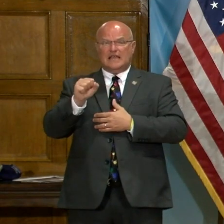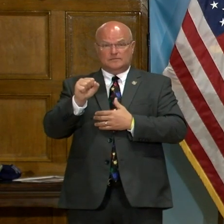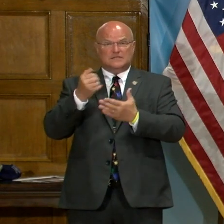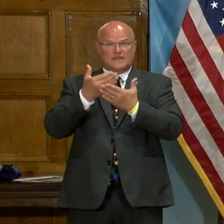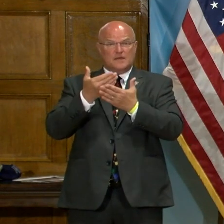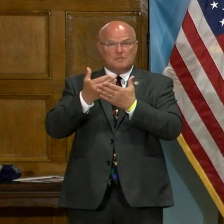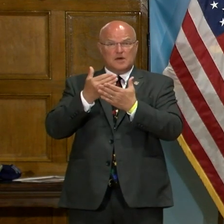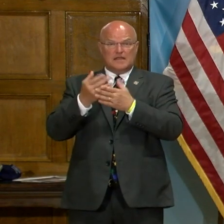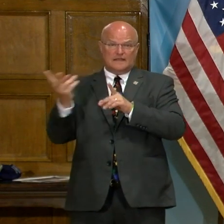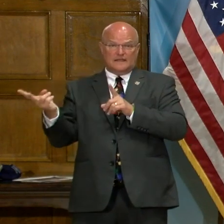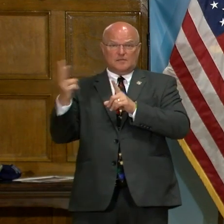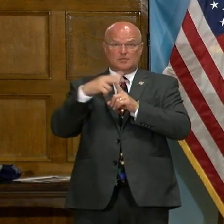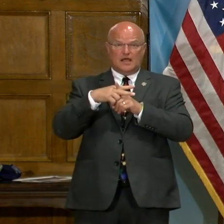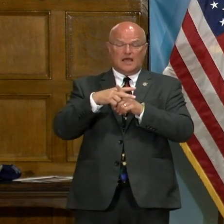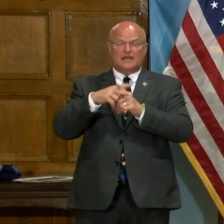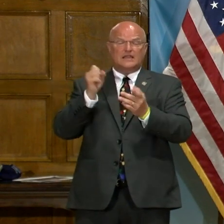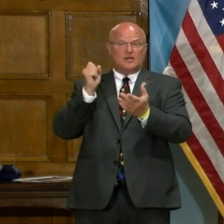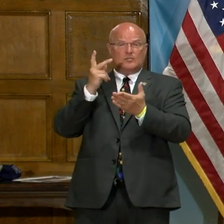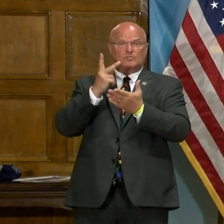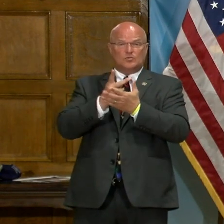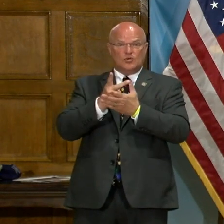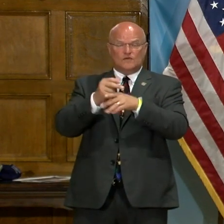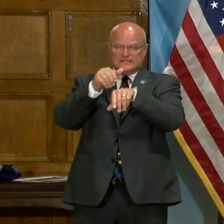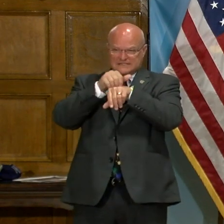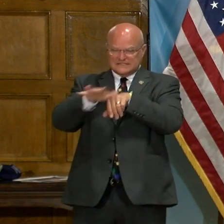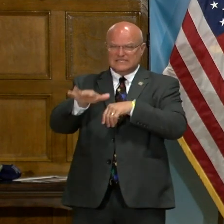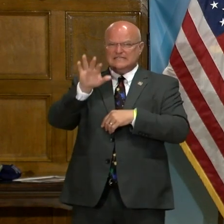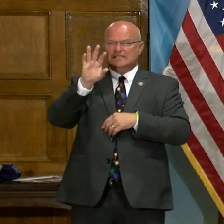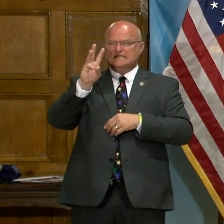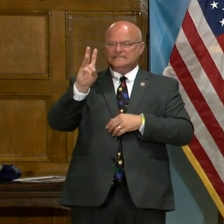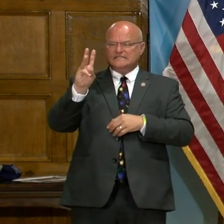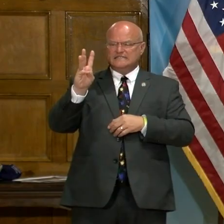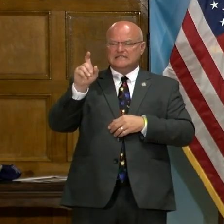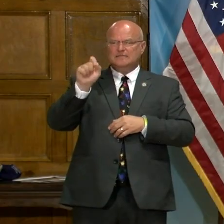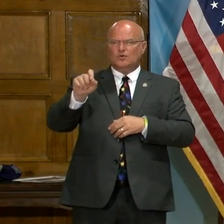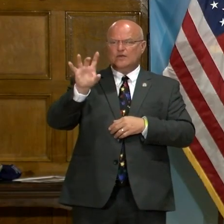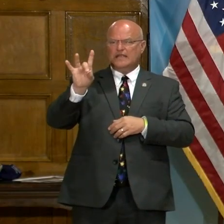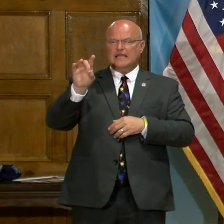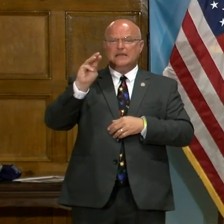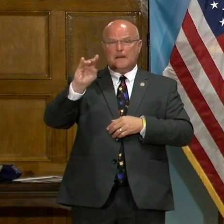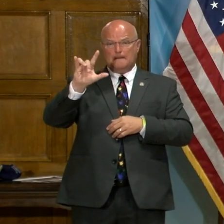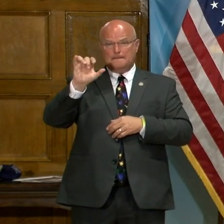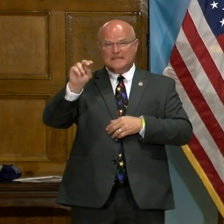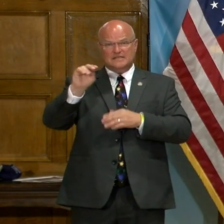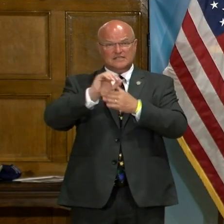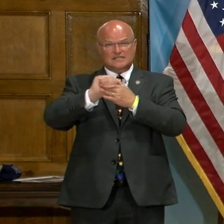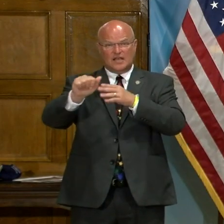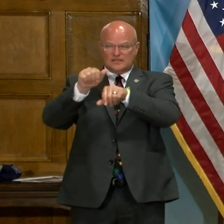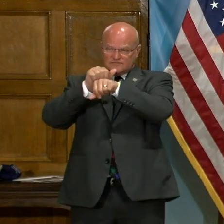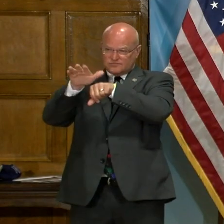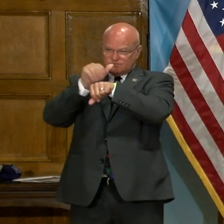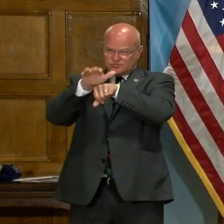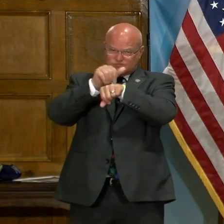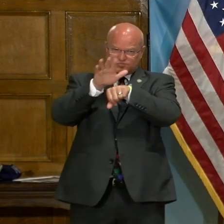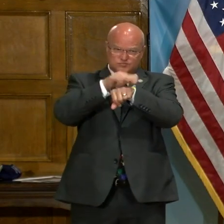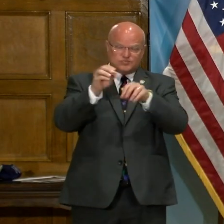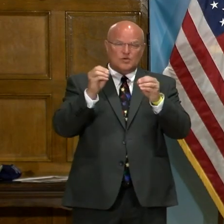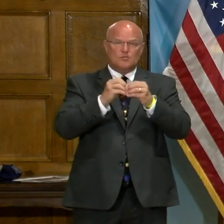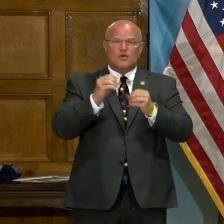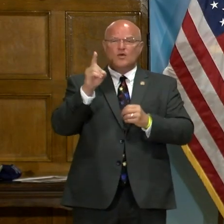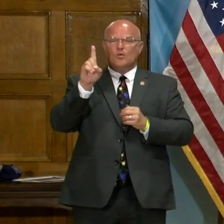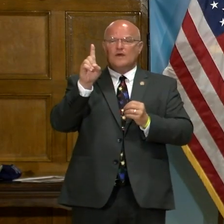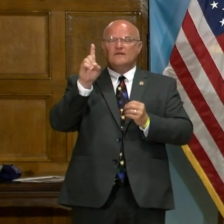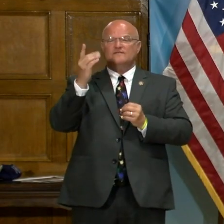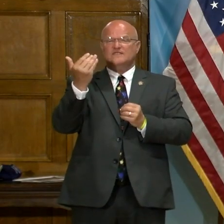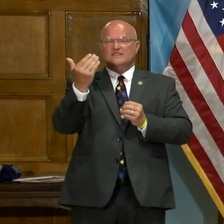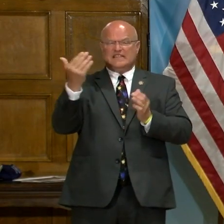that they've applied for and approved for. $16.8 million has now been sent to over